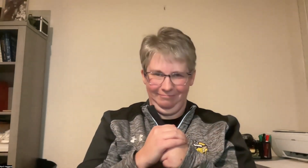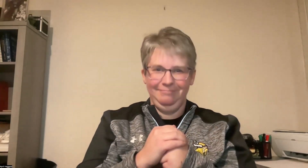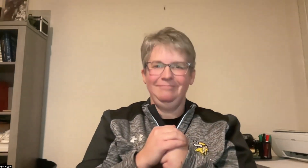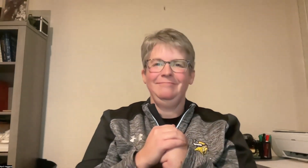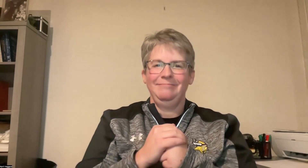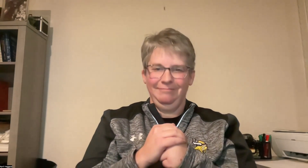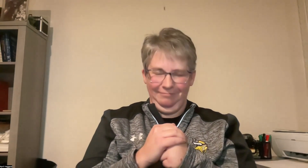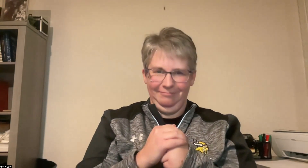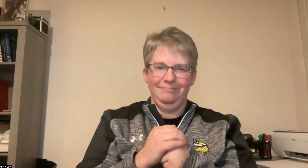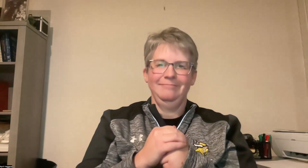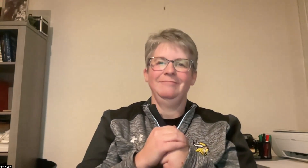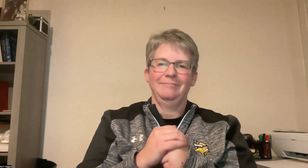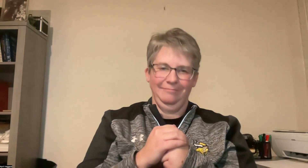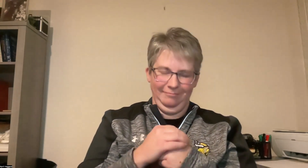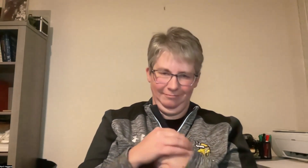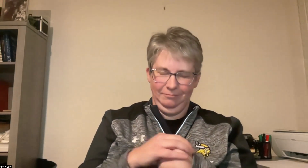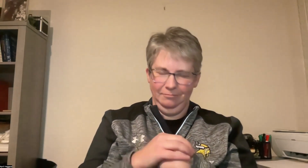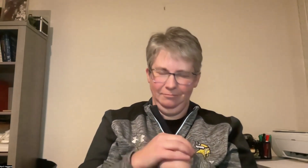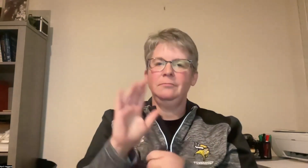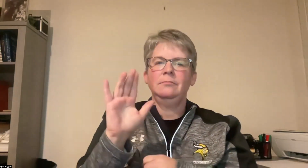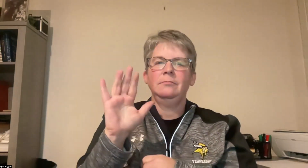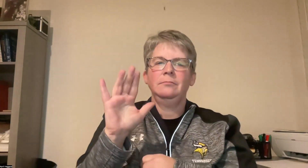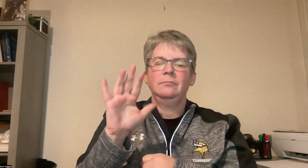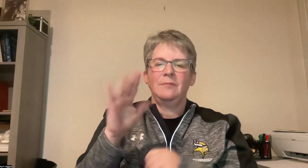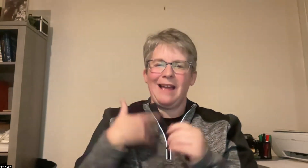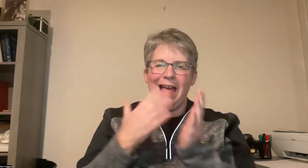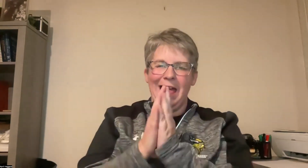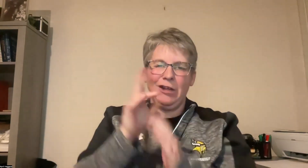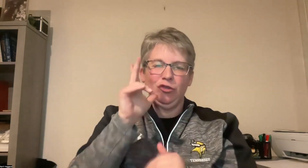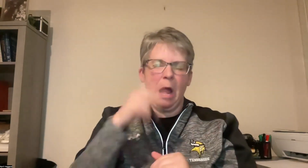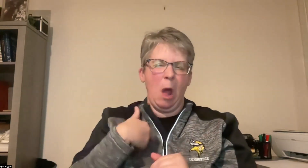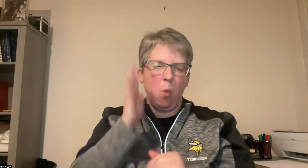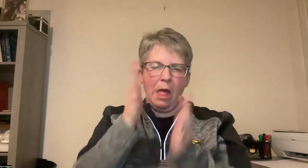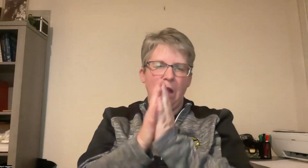as board members if we don't have the information today.